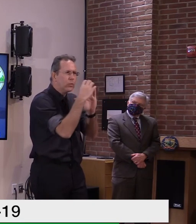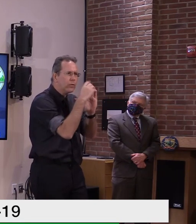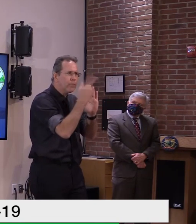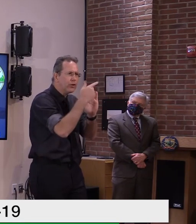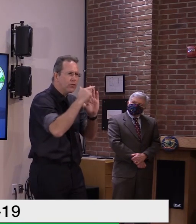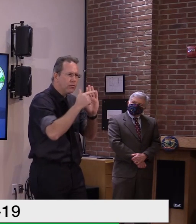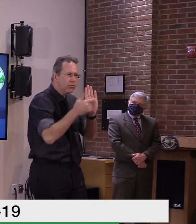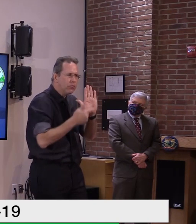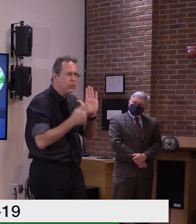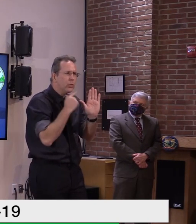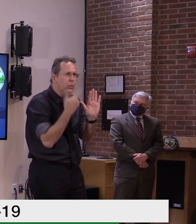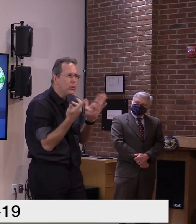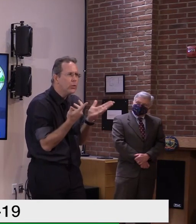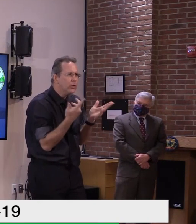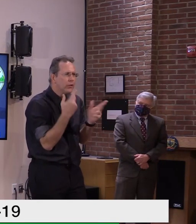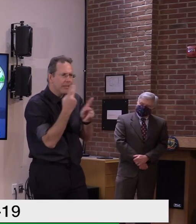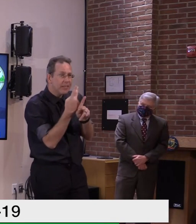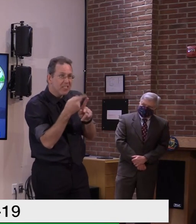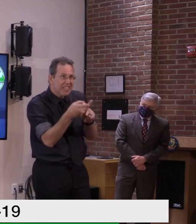category.